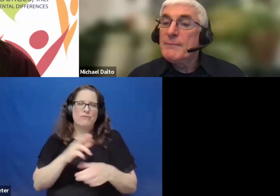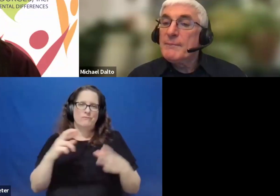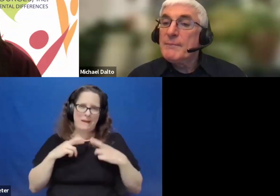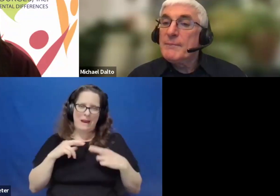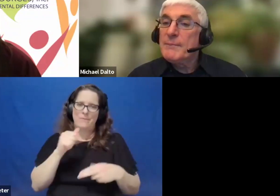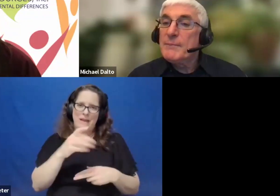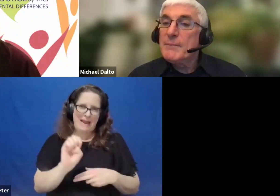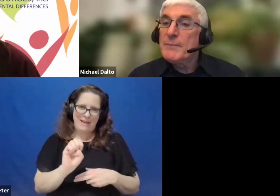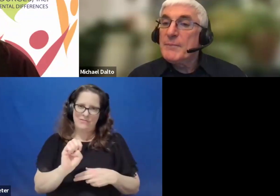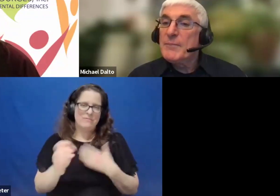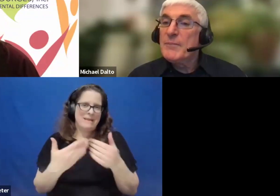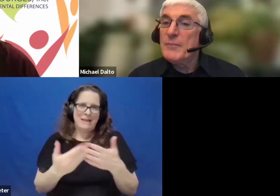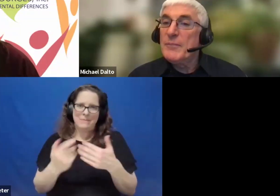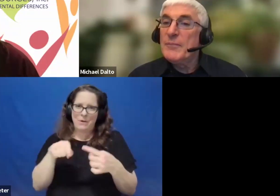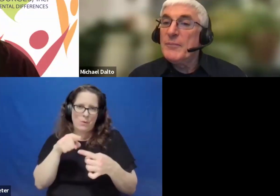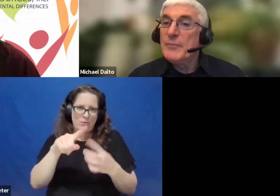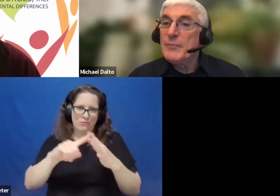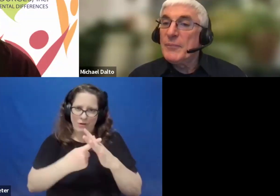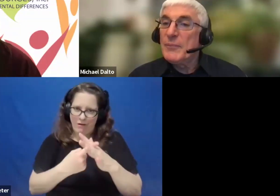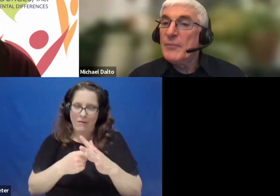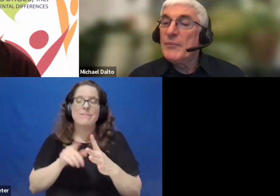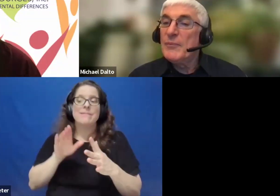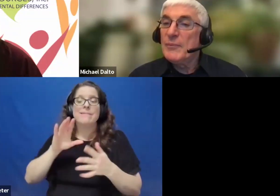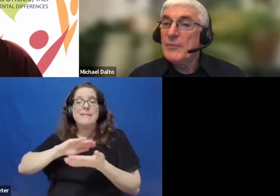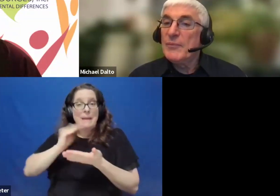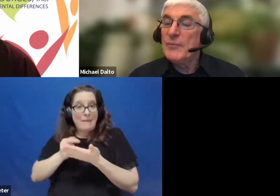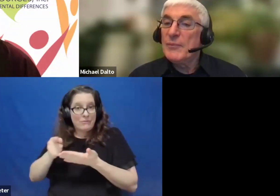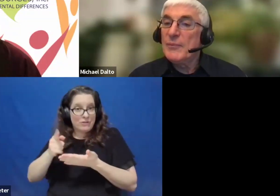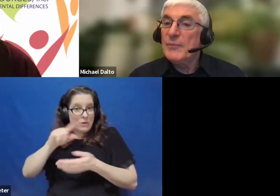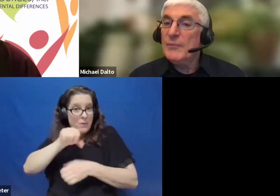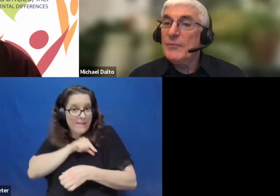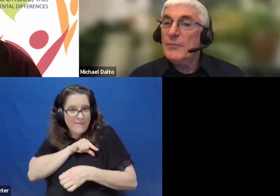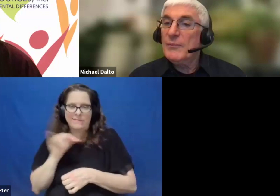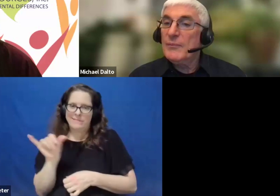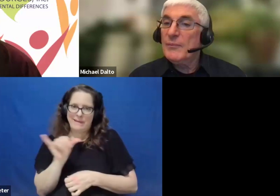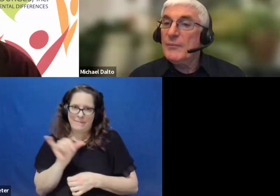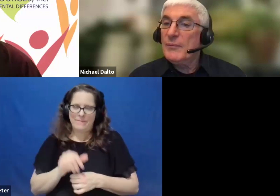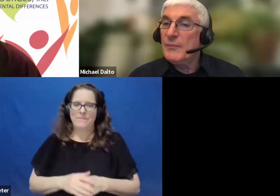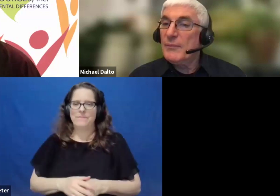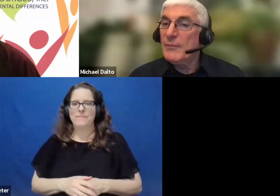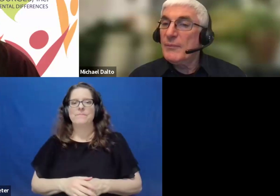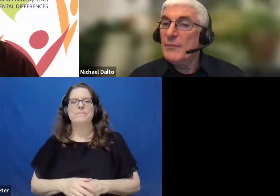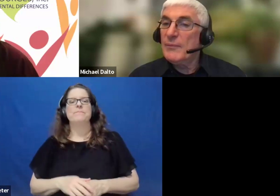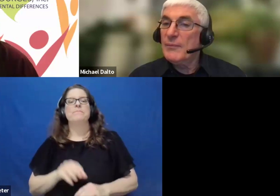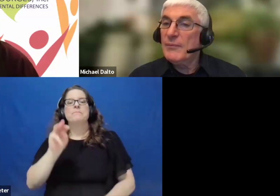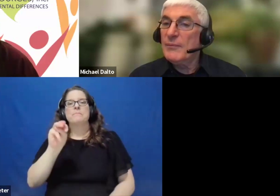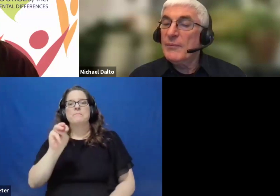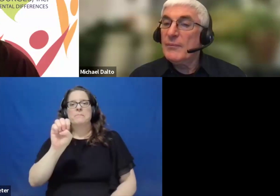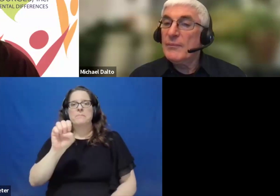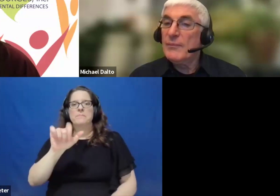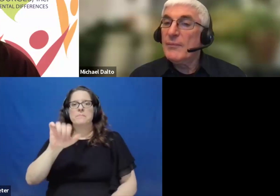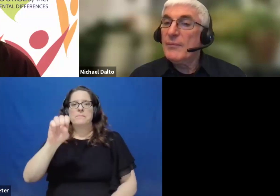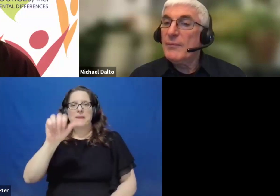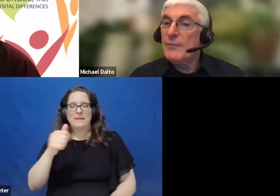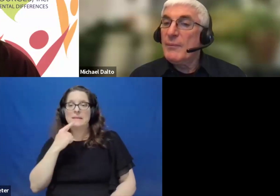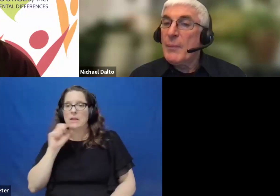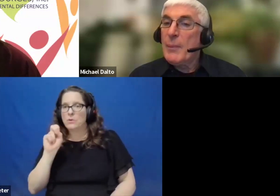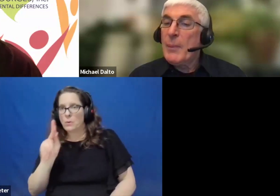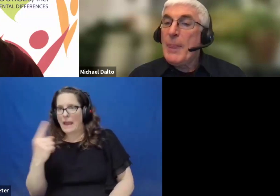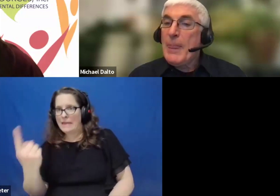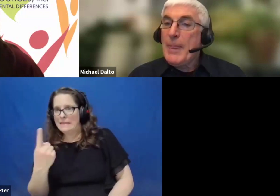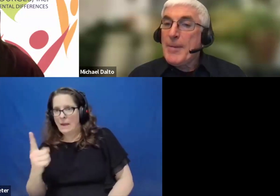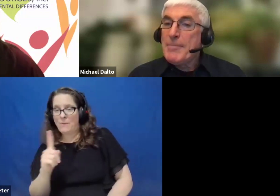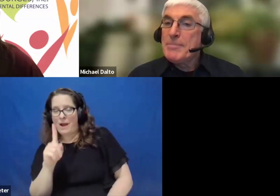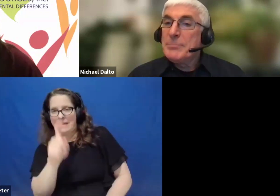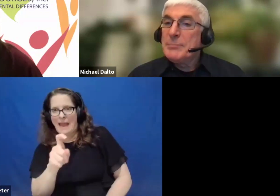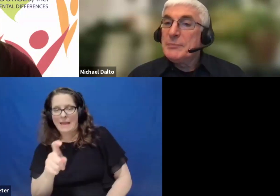have a bunch of questions. All right, so let's start from the top. So when someone starts Medicare as a disabled adult child, what happens